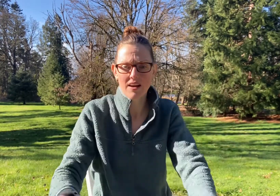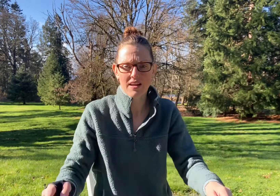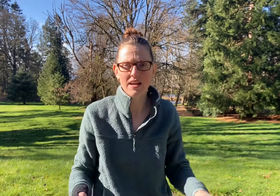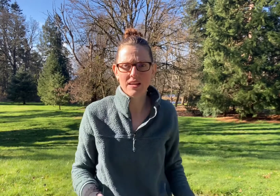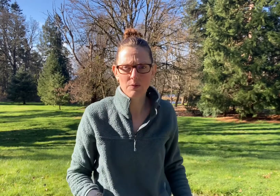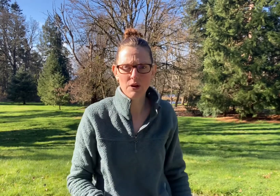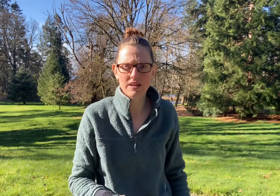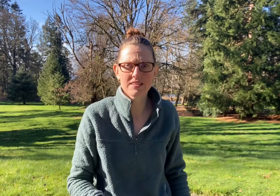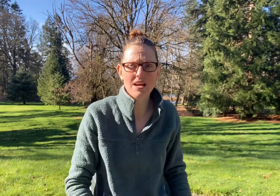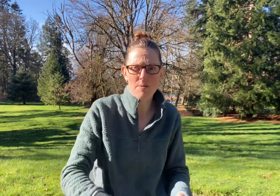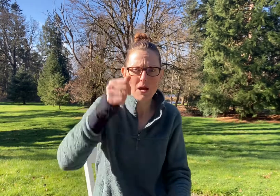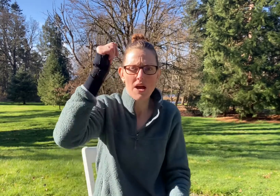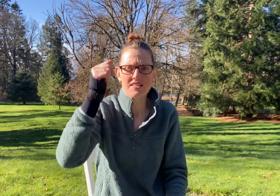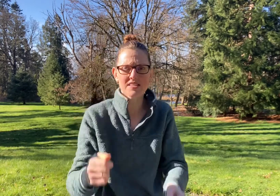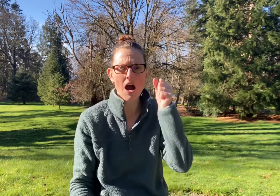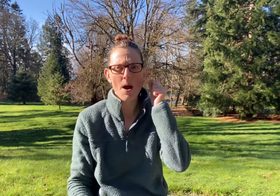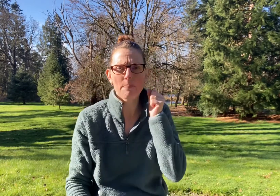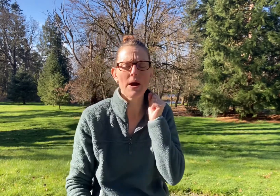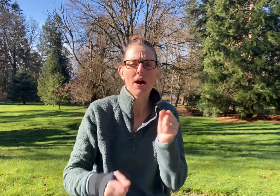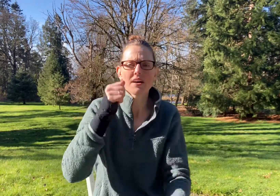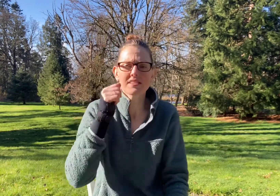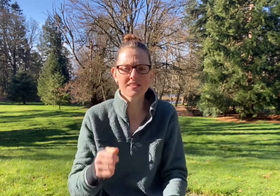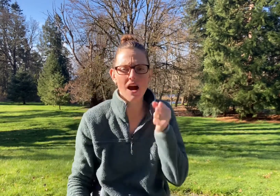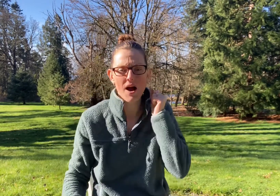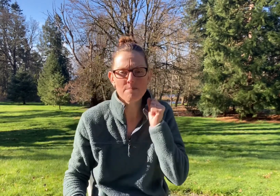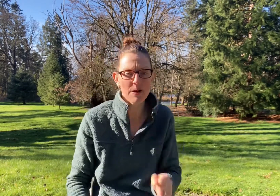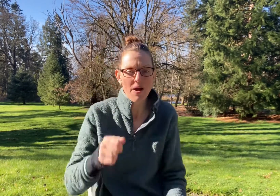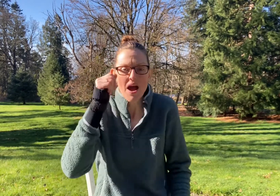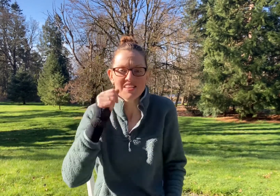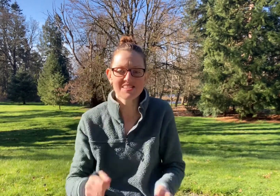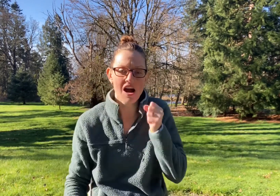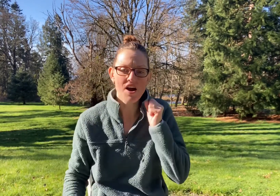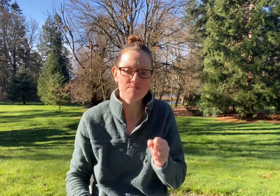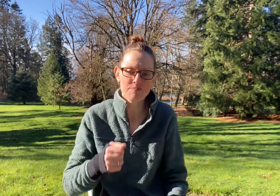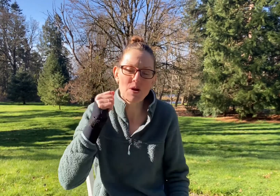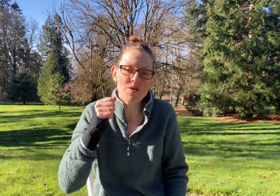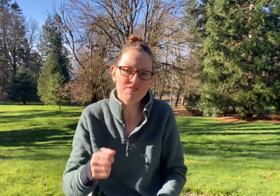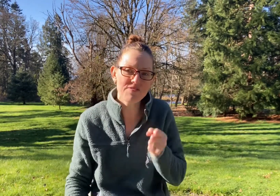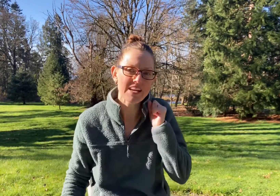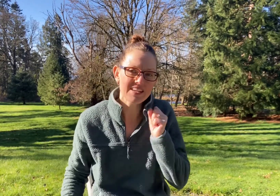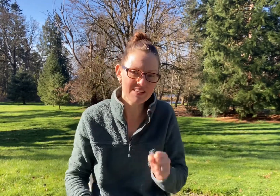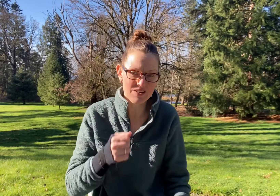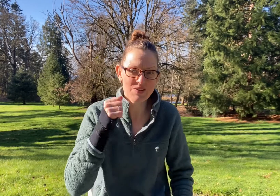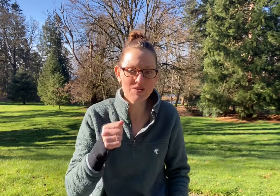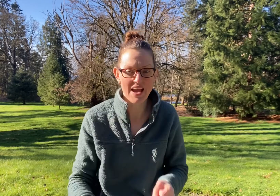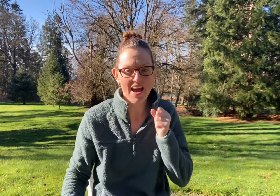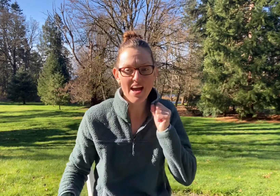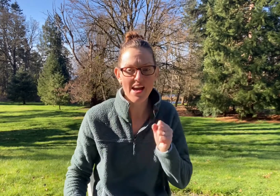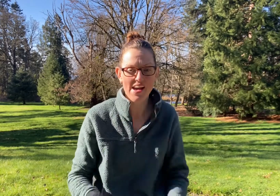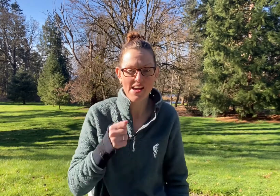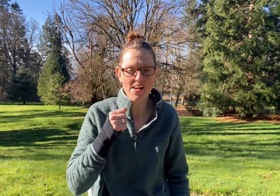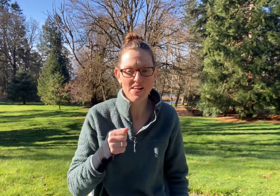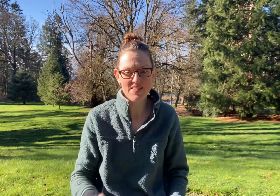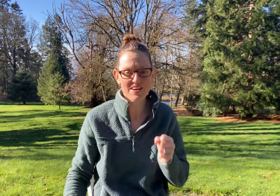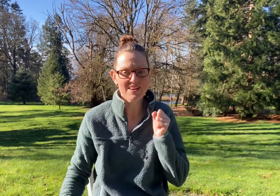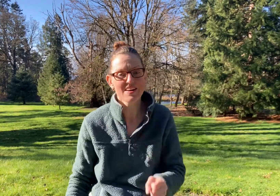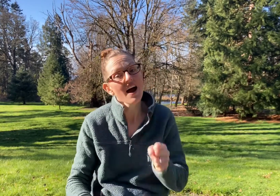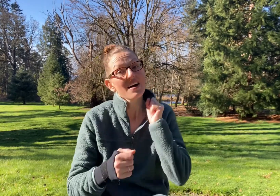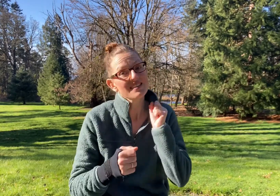Okay, we're gonna stomp, stomp, stomp, stomp your feet together.